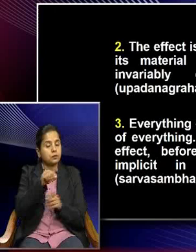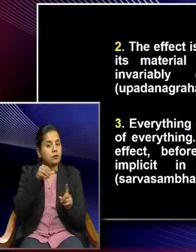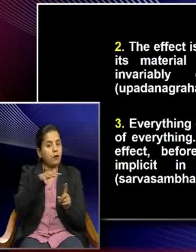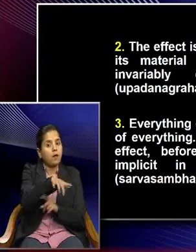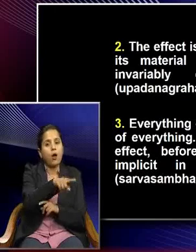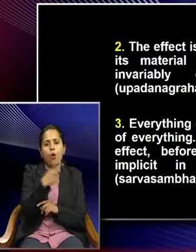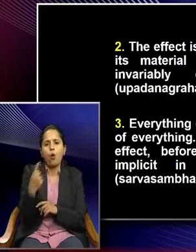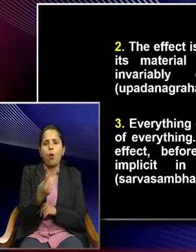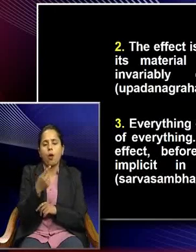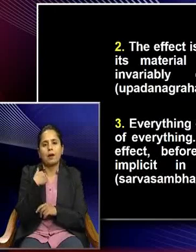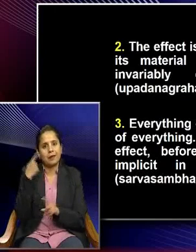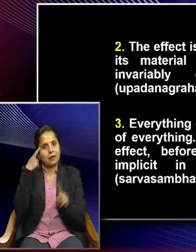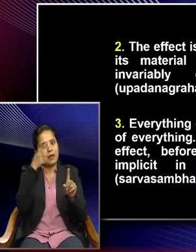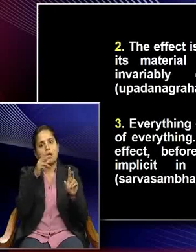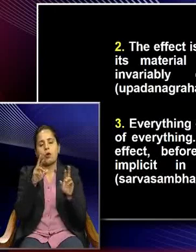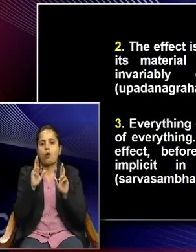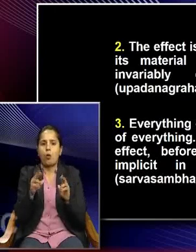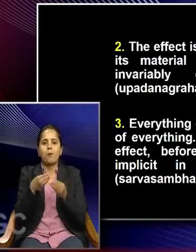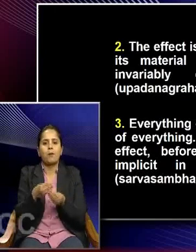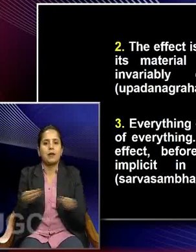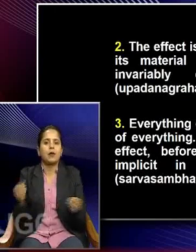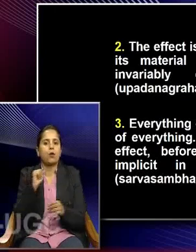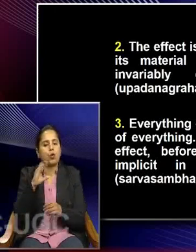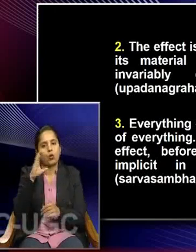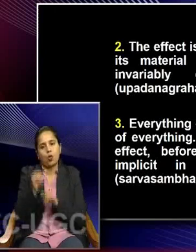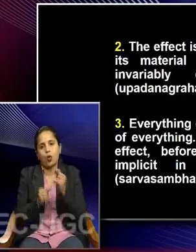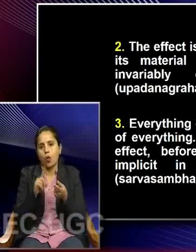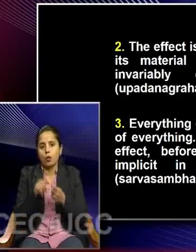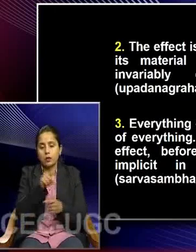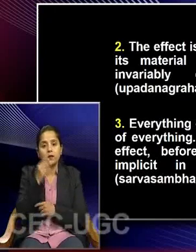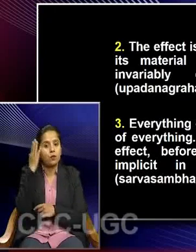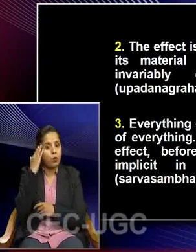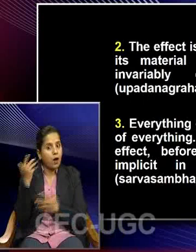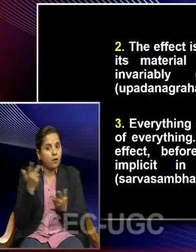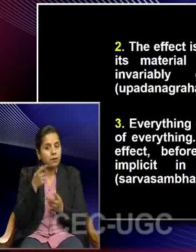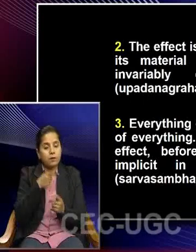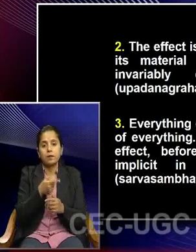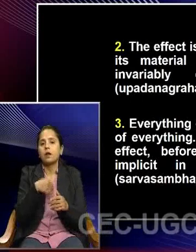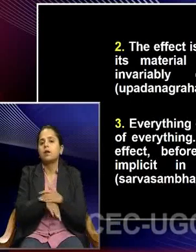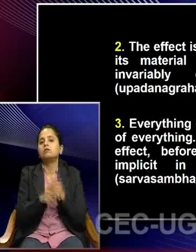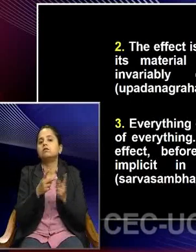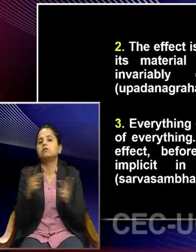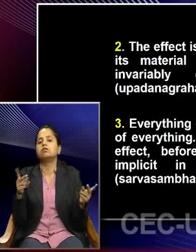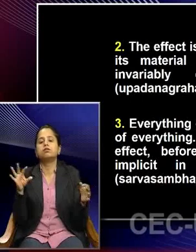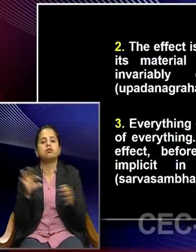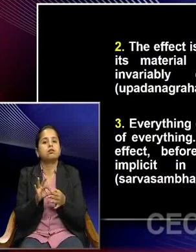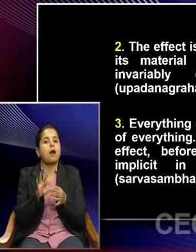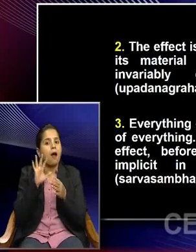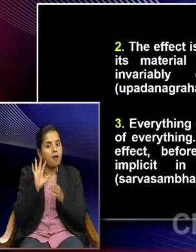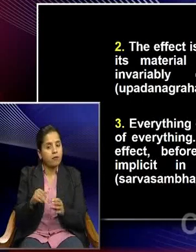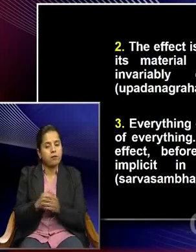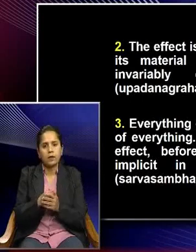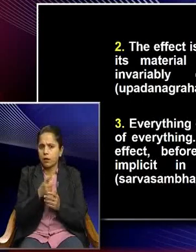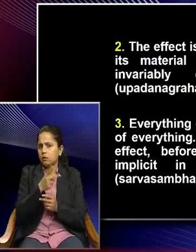only a manifestation of its material cause because it is invariably connected with